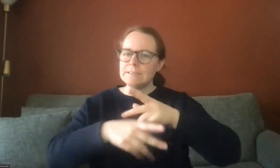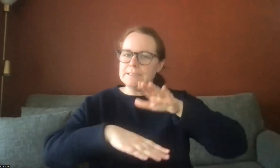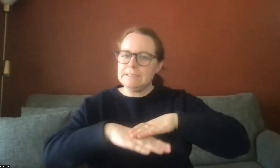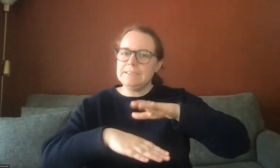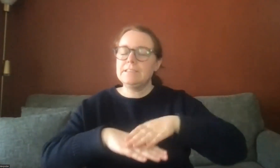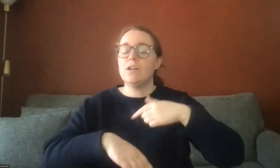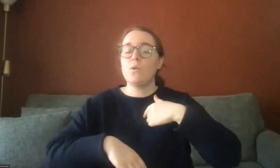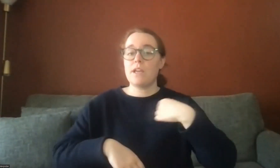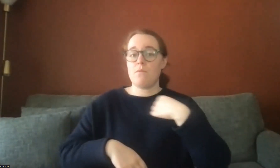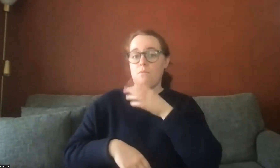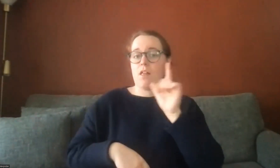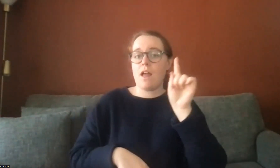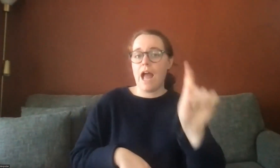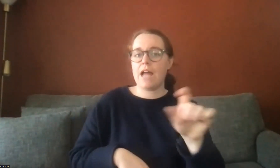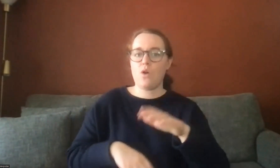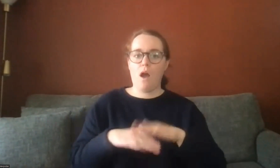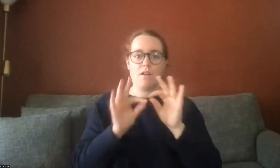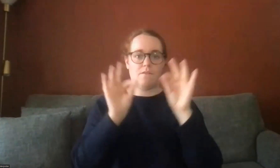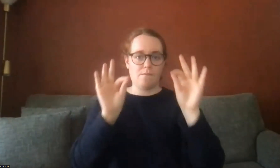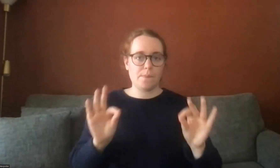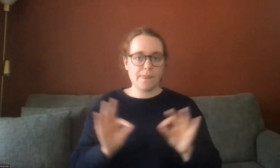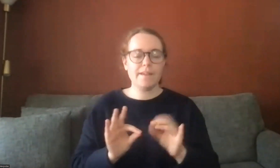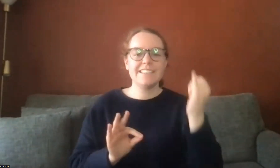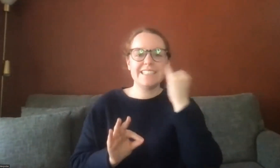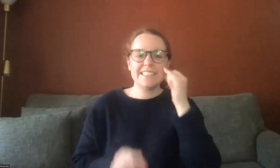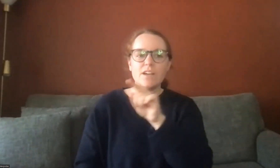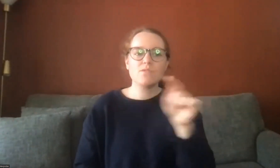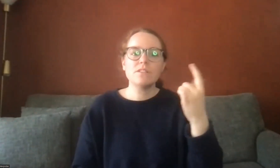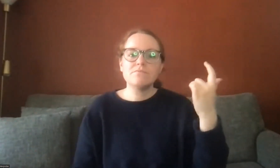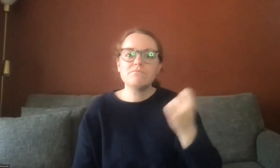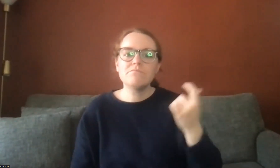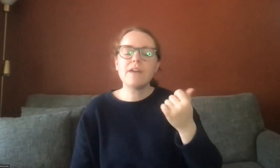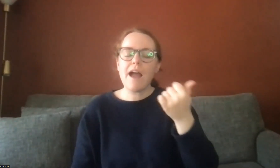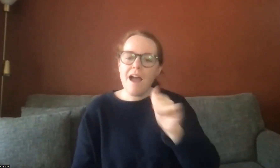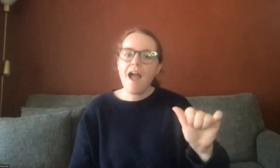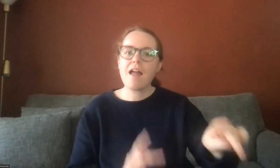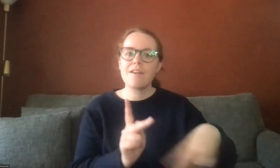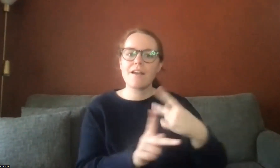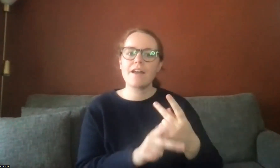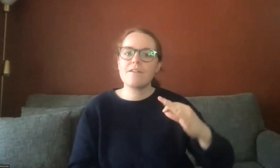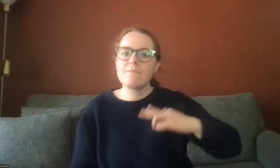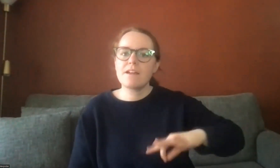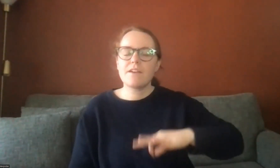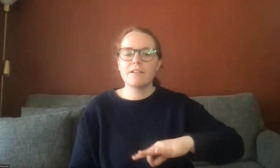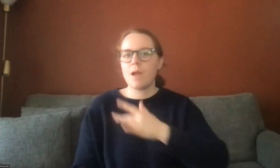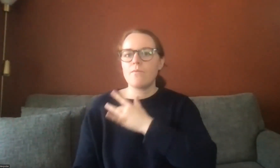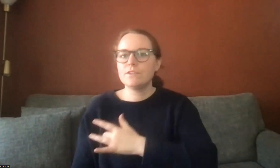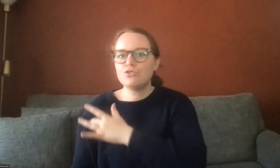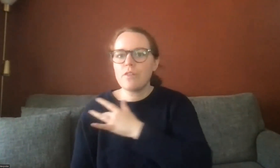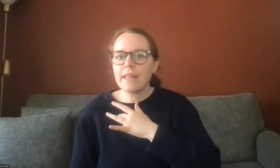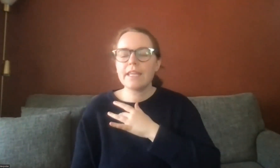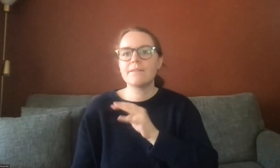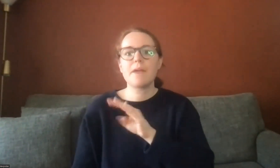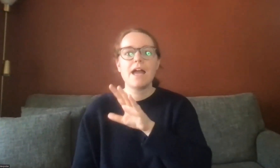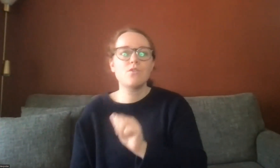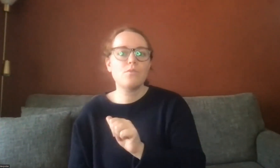gather information from anyone if you're on any type of disability benefit, whether that be provincially, for the Manitoba